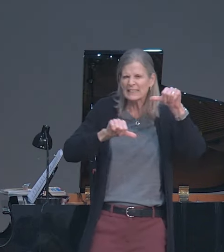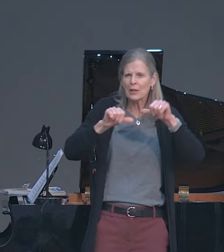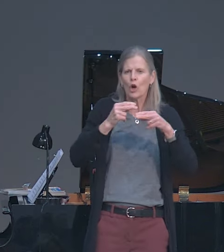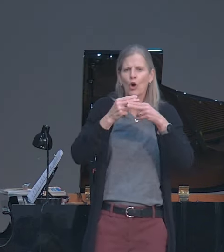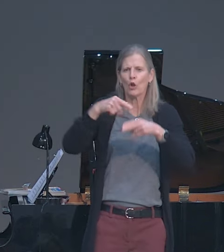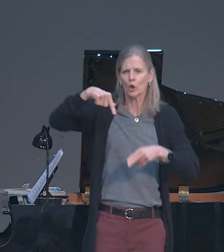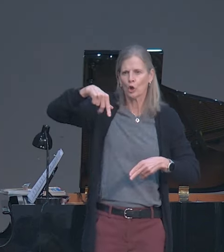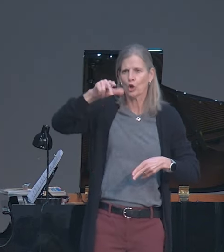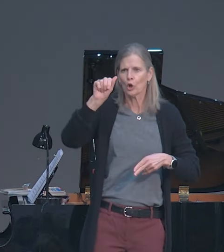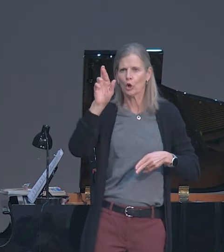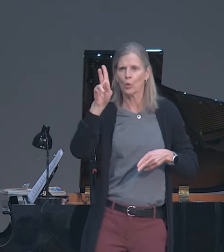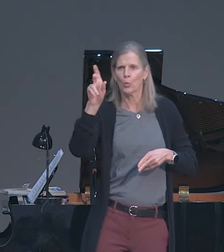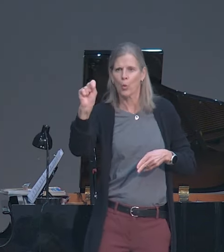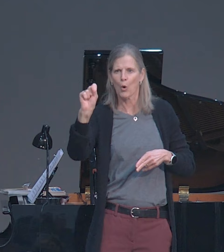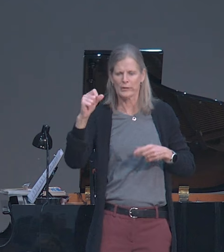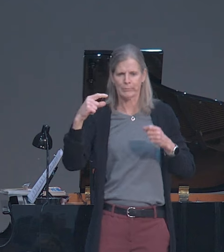quarks,